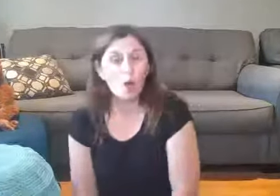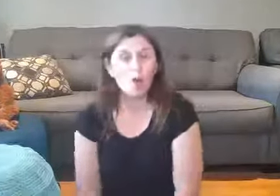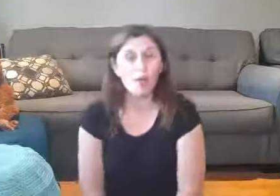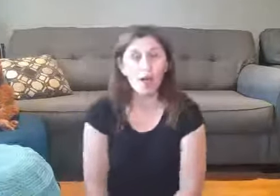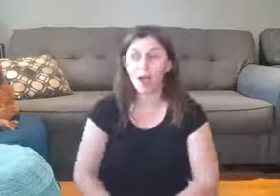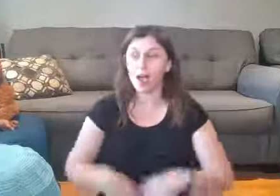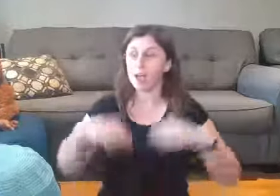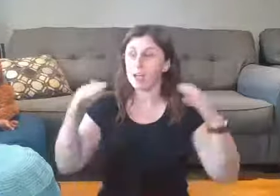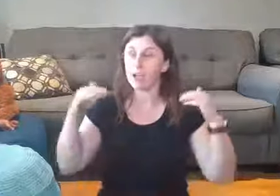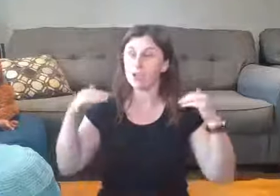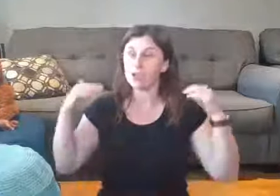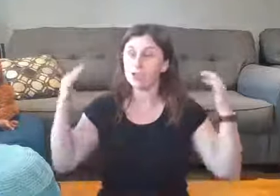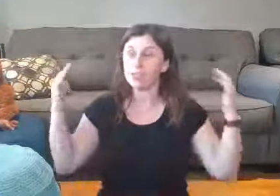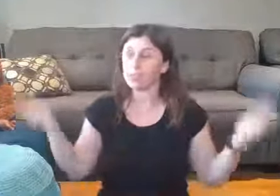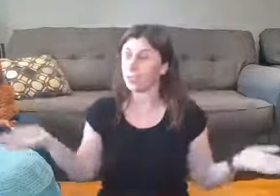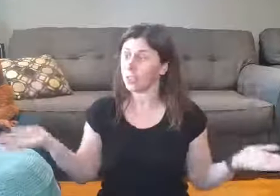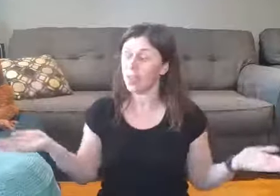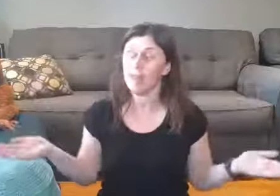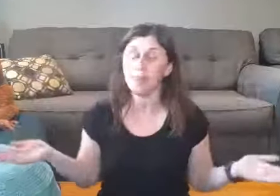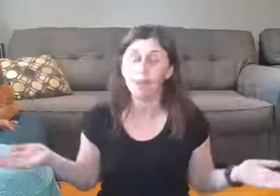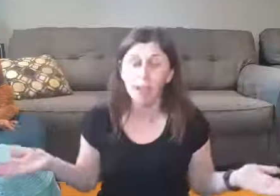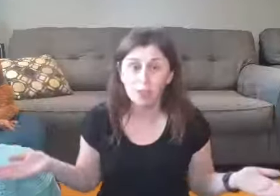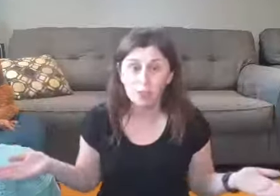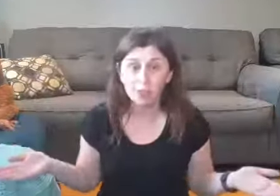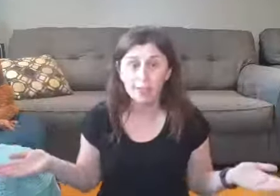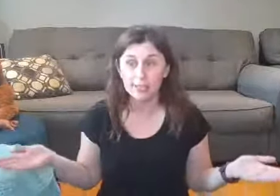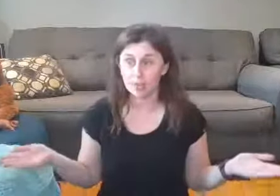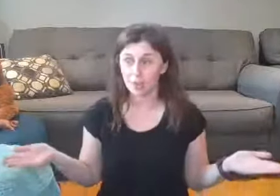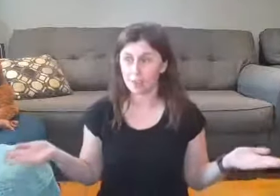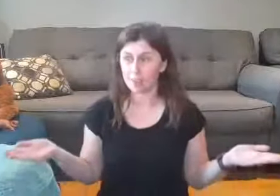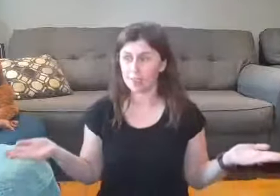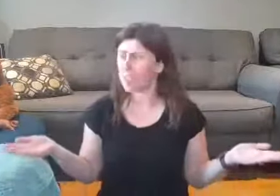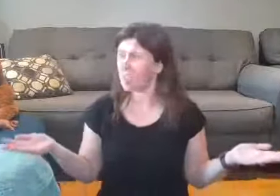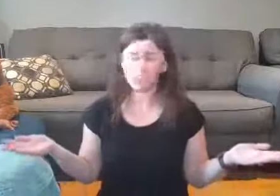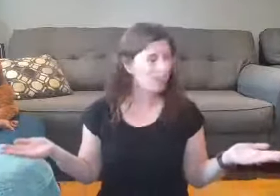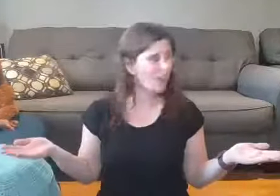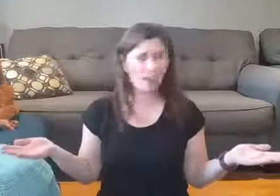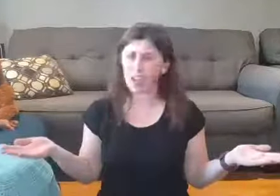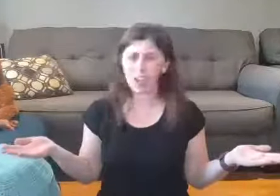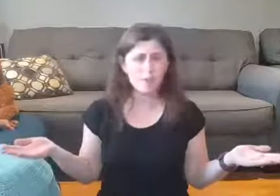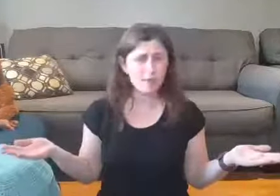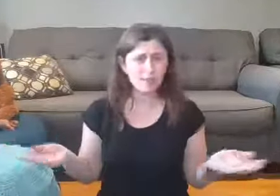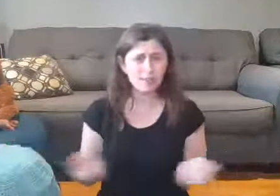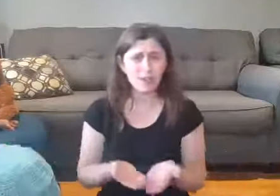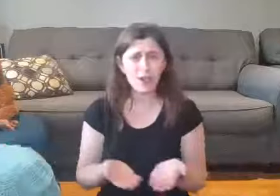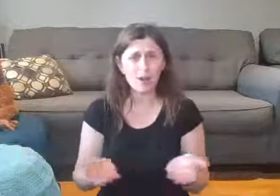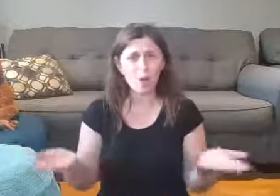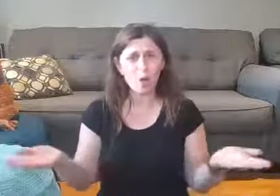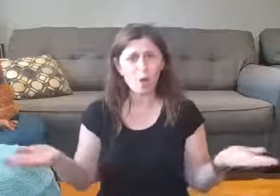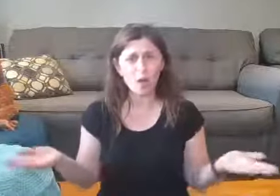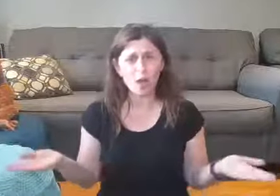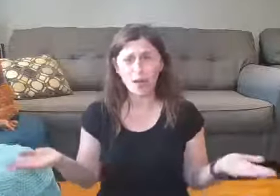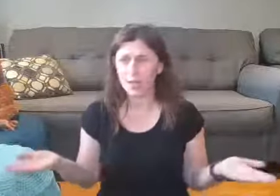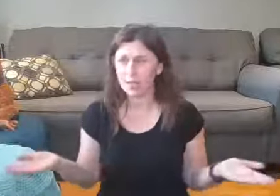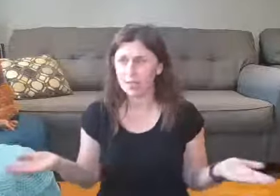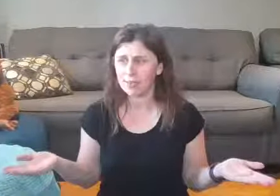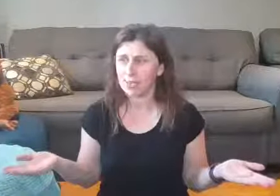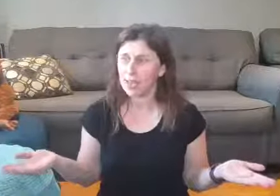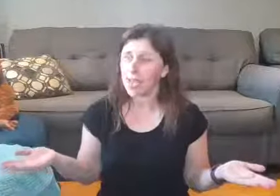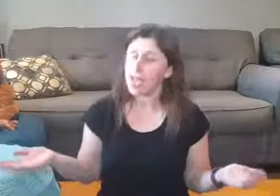the country is great and the country is grand. There's not a lot of buildings on a whole lot of land. And